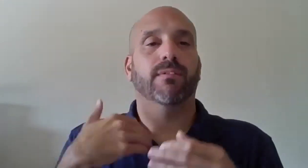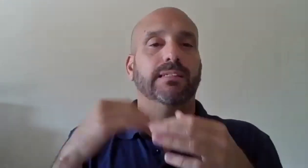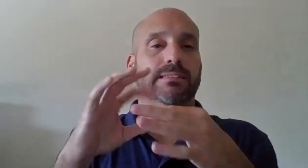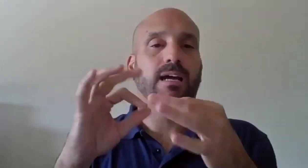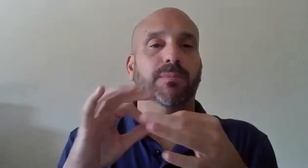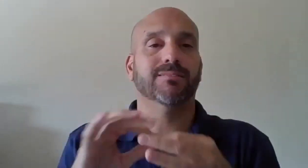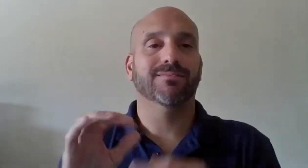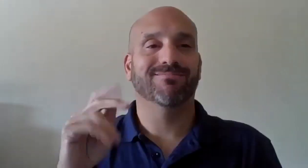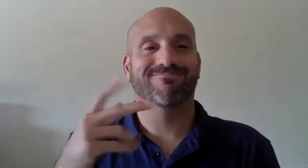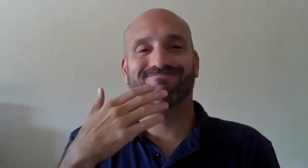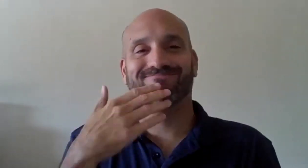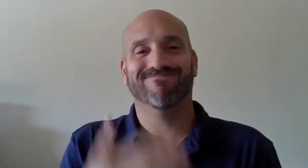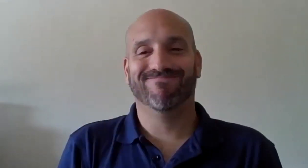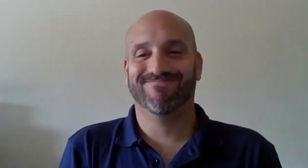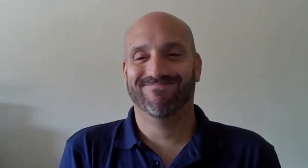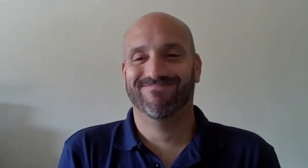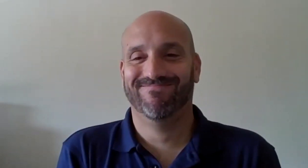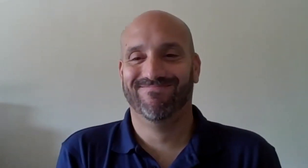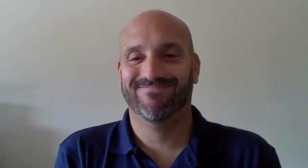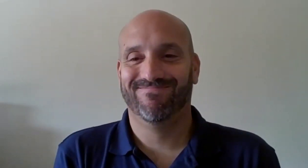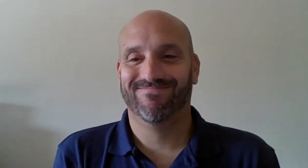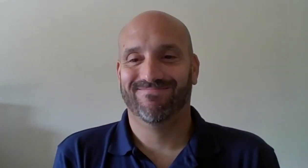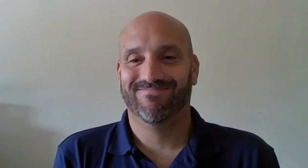our executive director, for a few comments. Thank you so much.